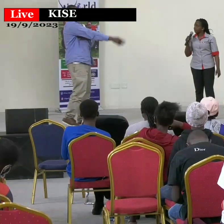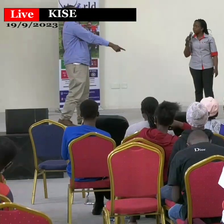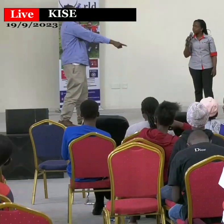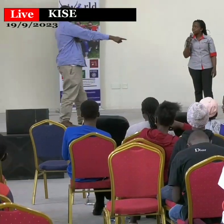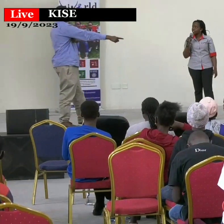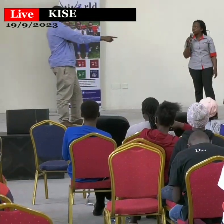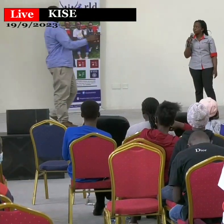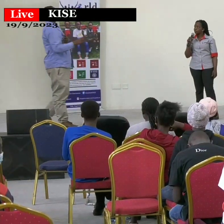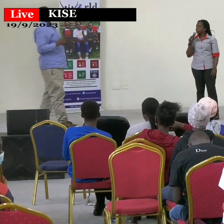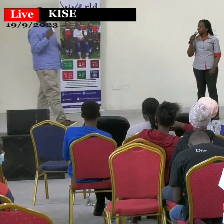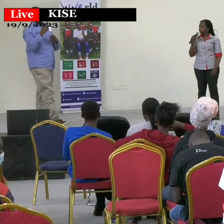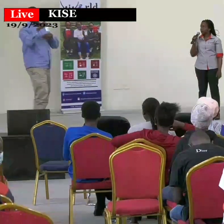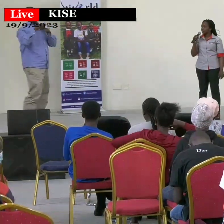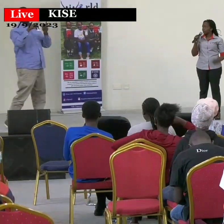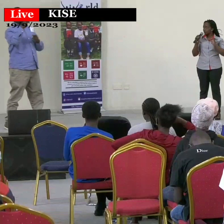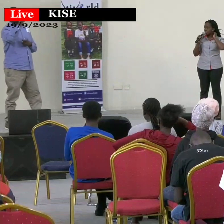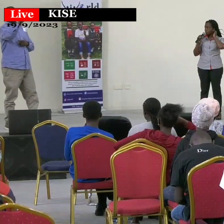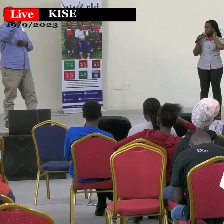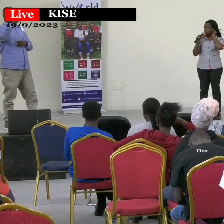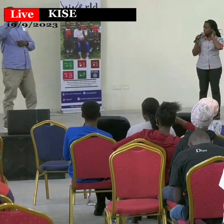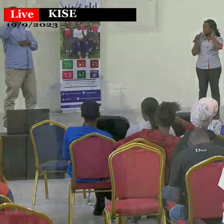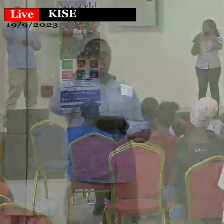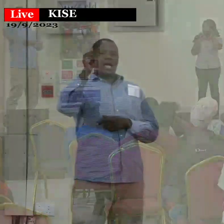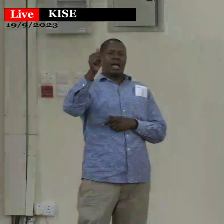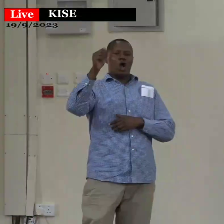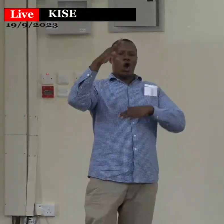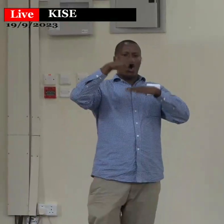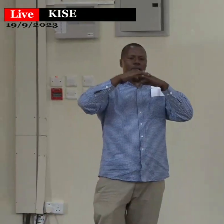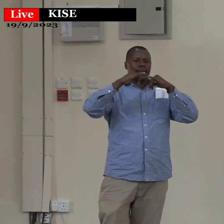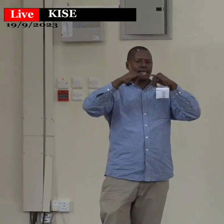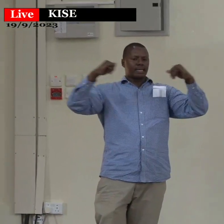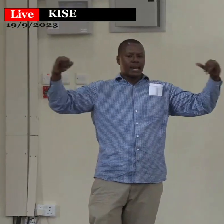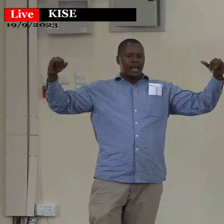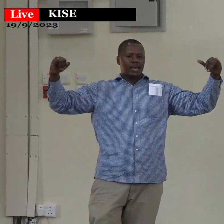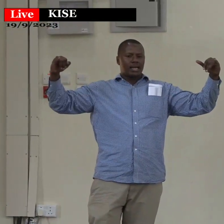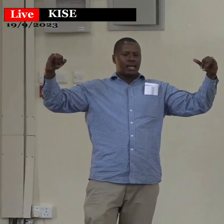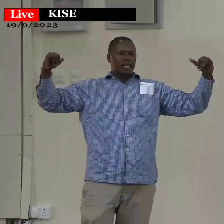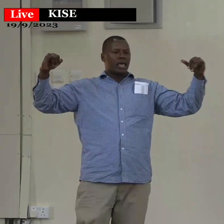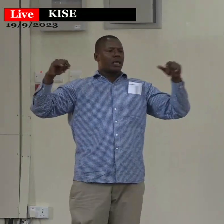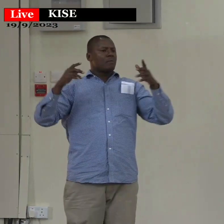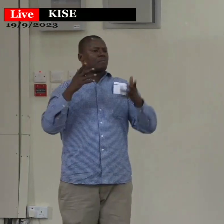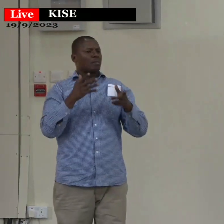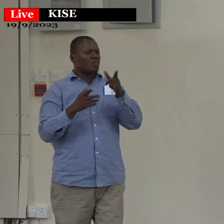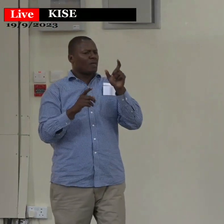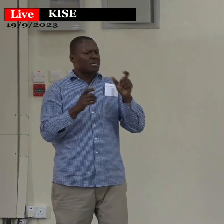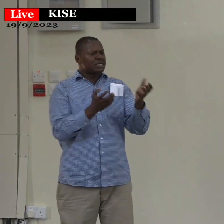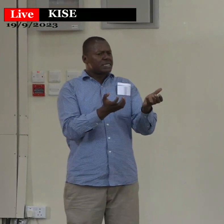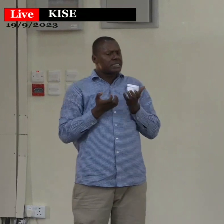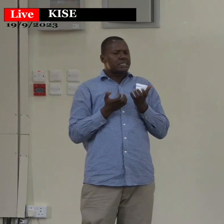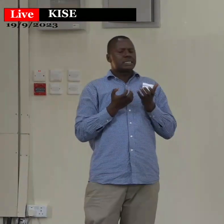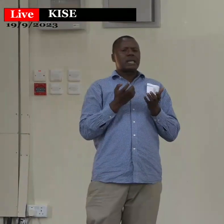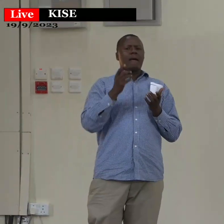I have a question directly to you. You've been talking about KRA, especially on online service,